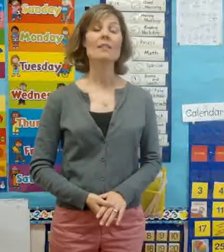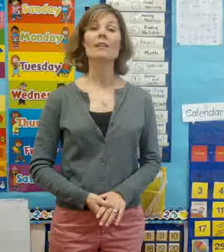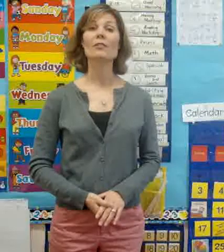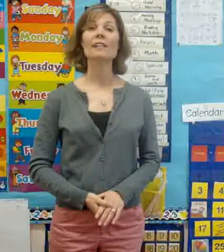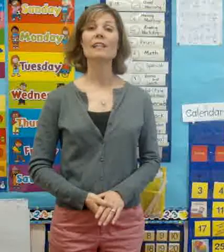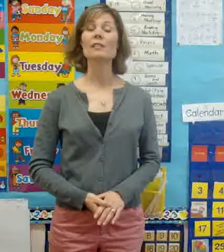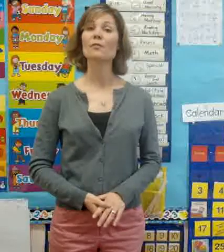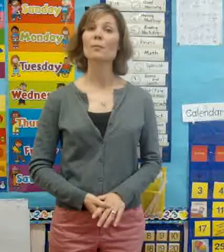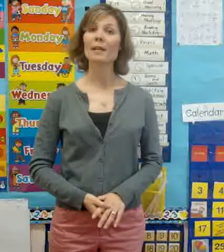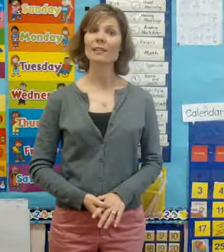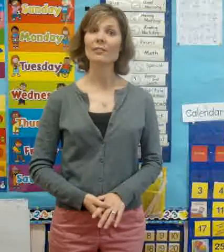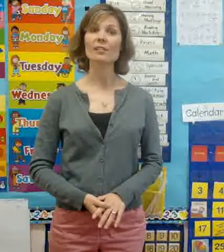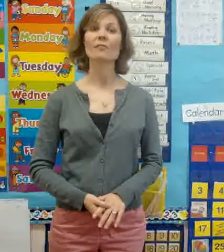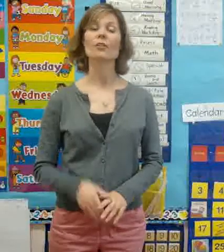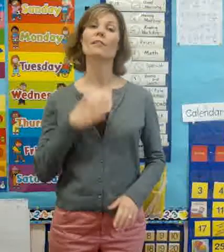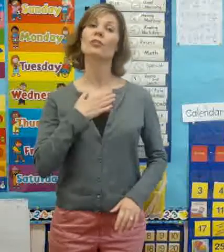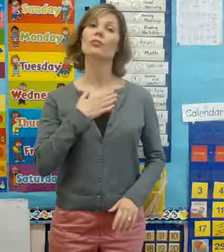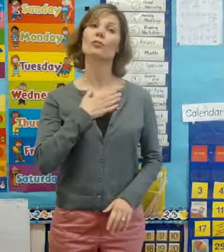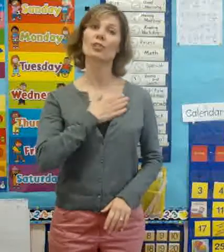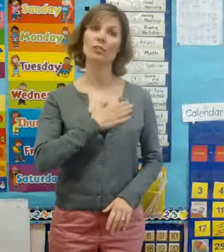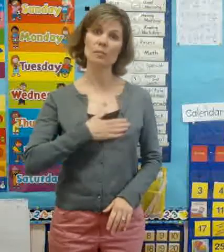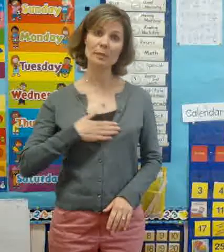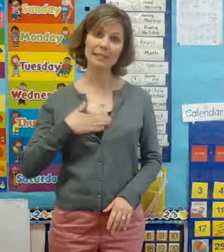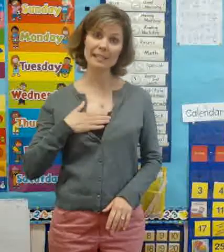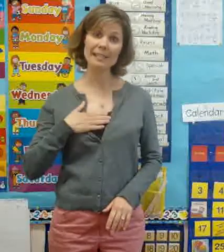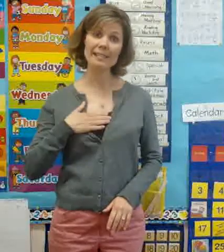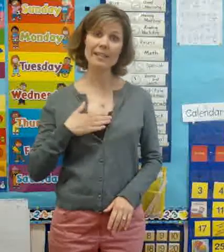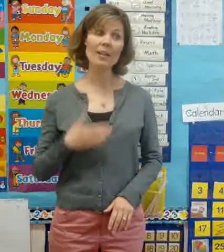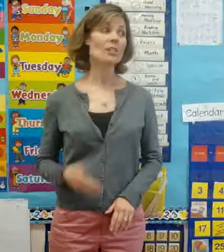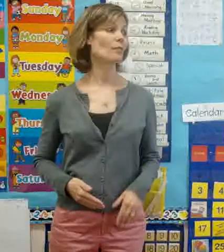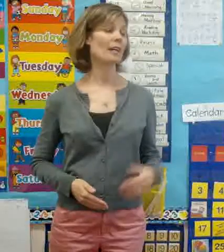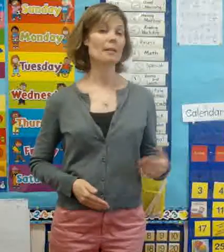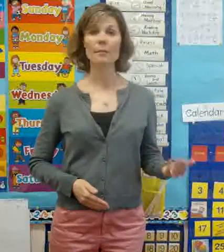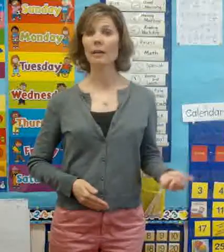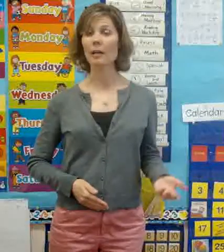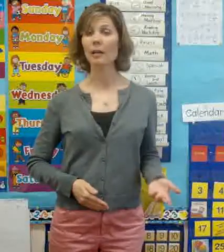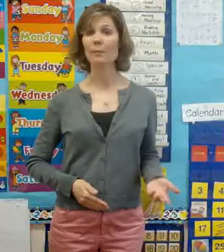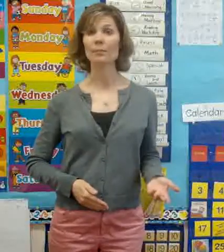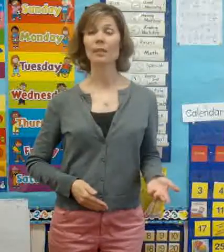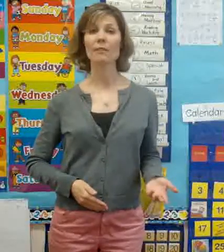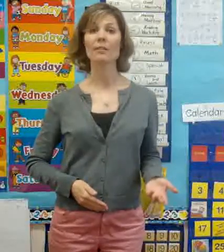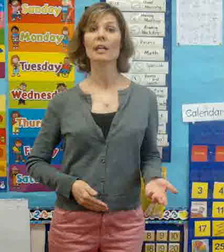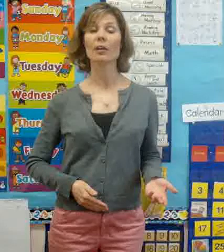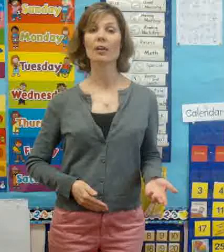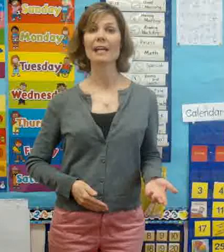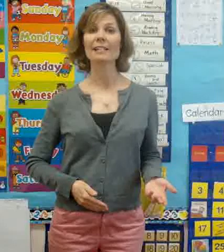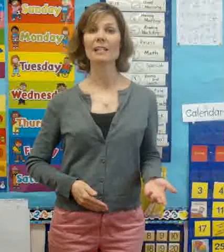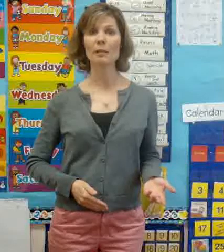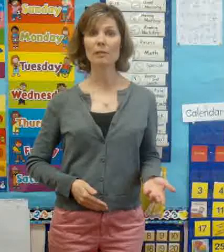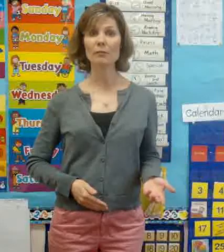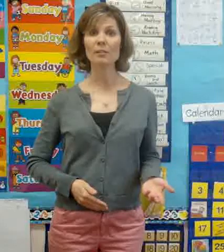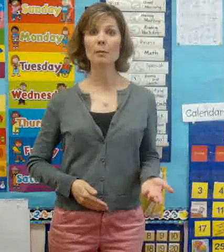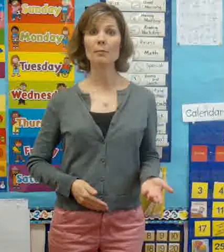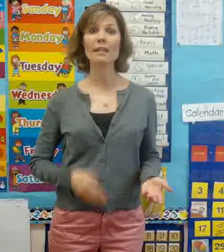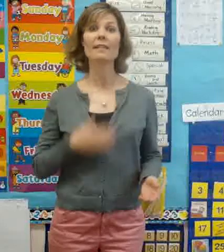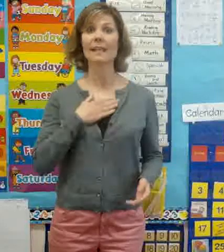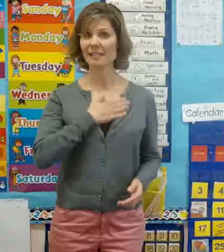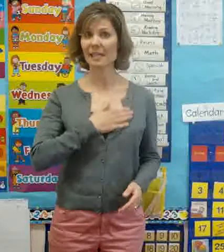other thing is for manners. I've taught the children to use please. So if they are asking me for something, they can sign